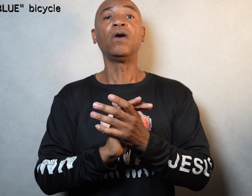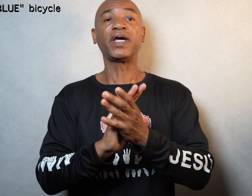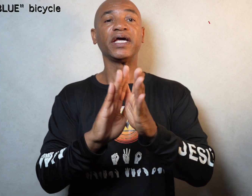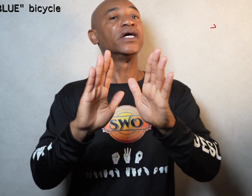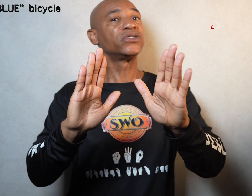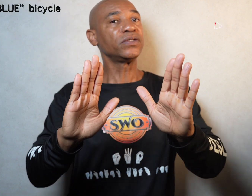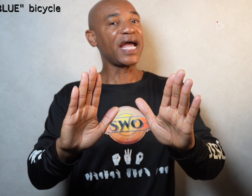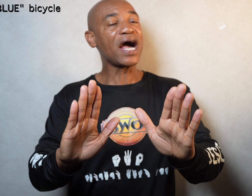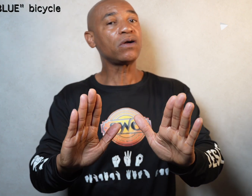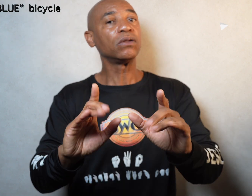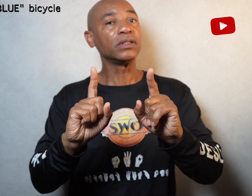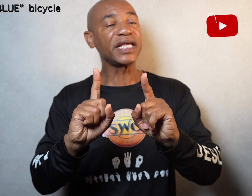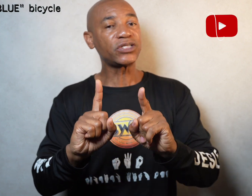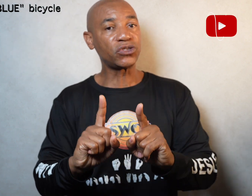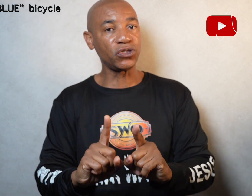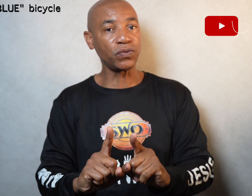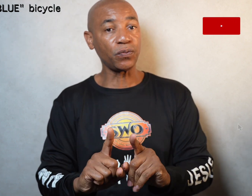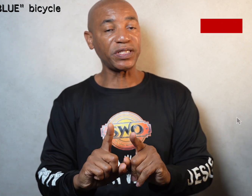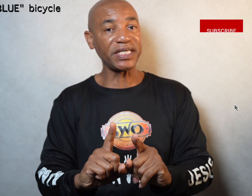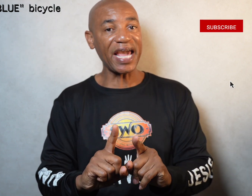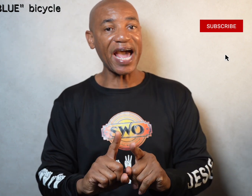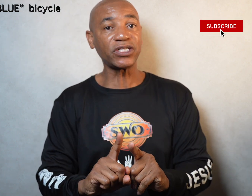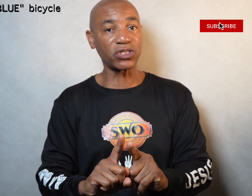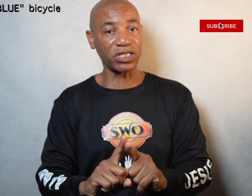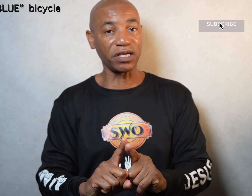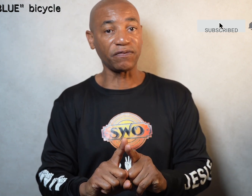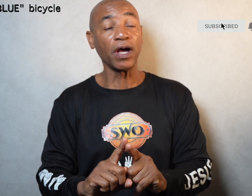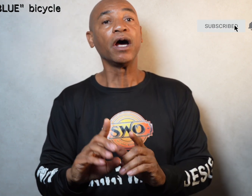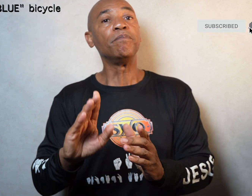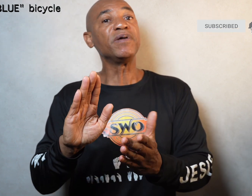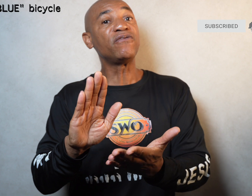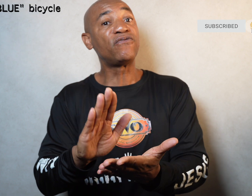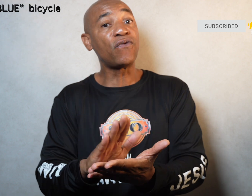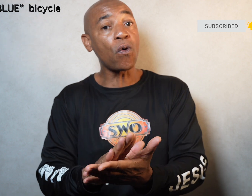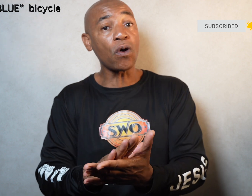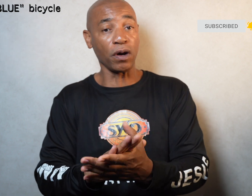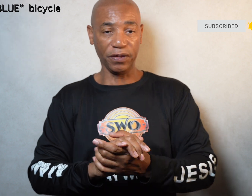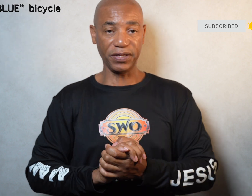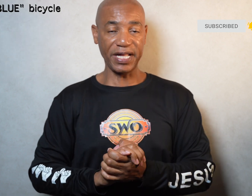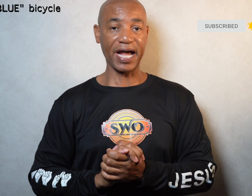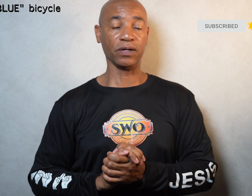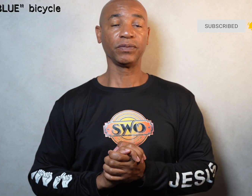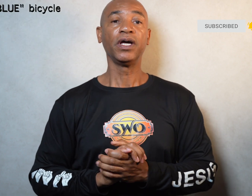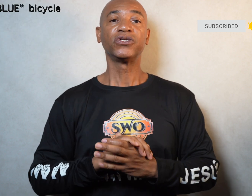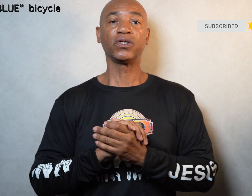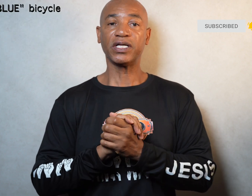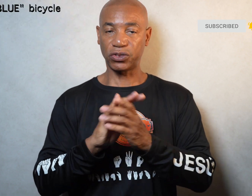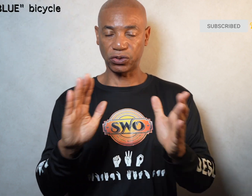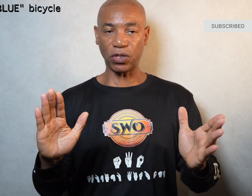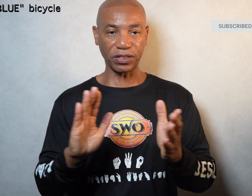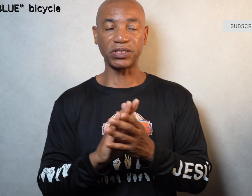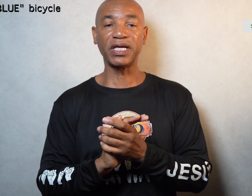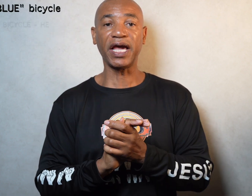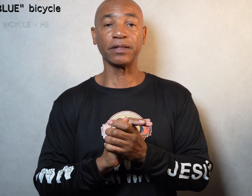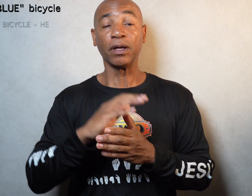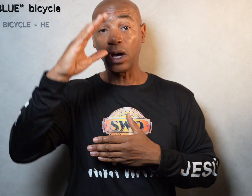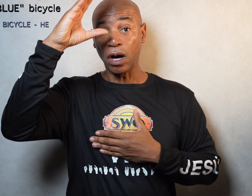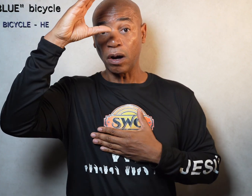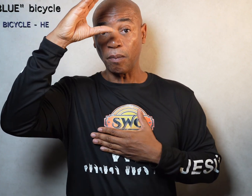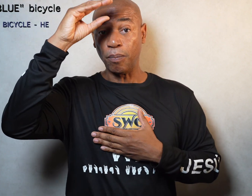Okay, so now let's do it with the adjective before the noun. So let's start this again.